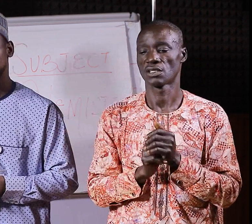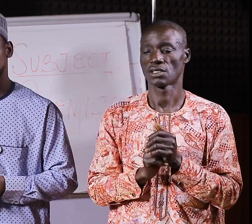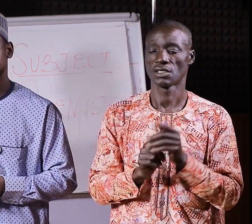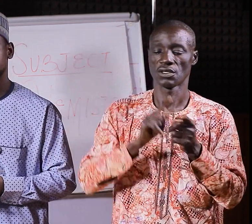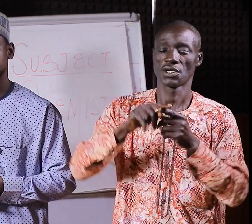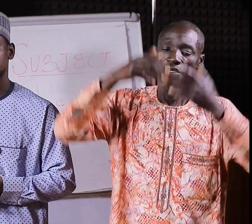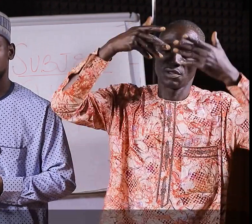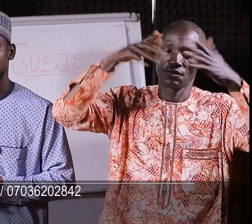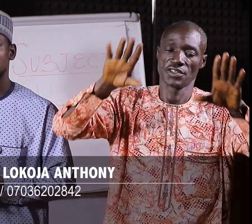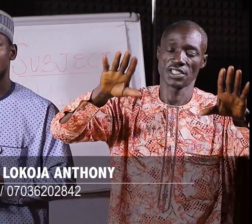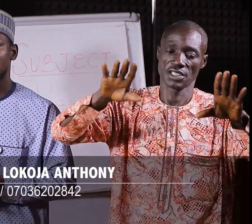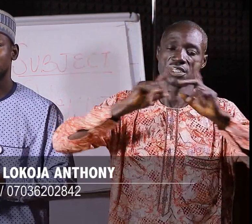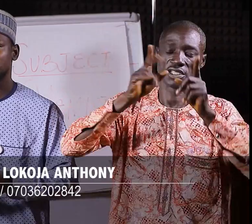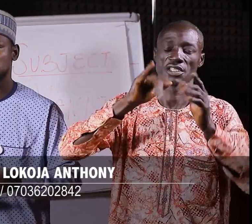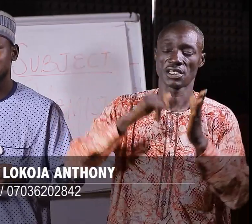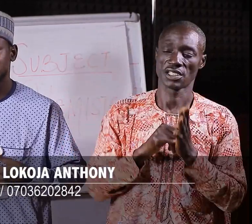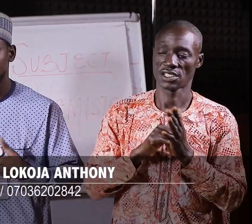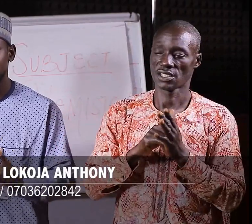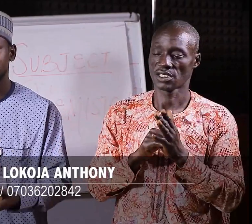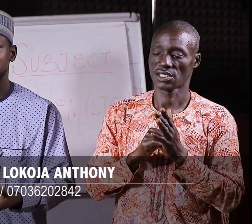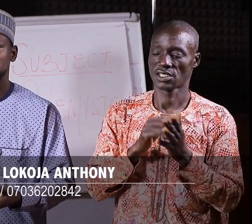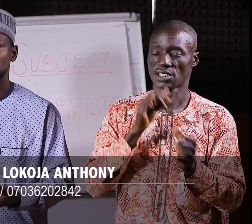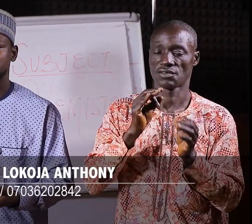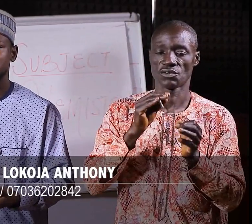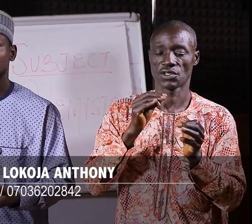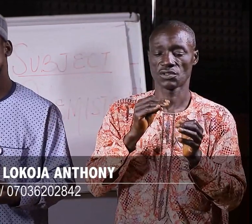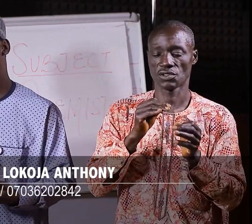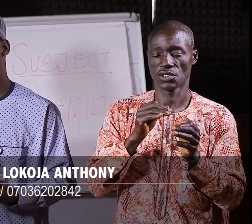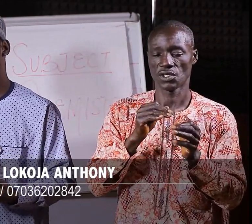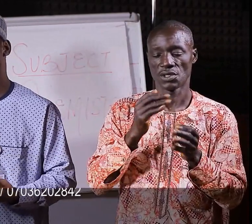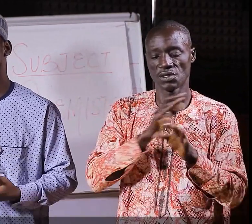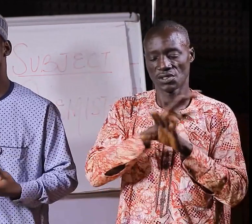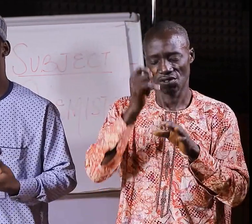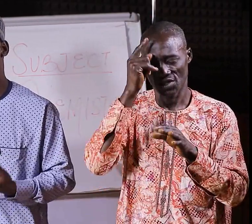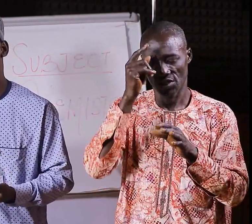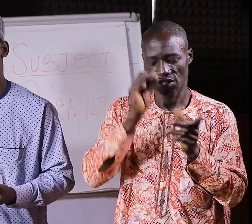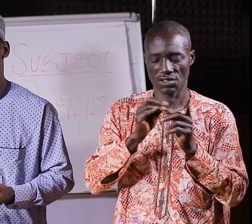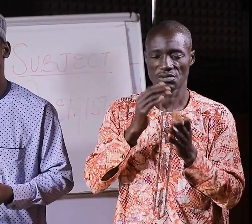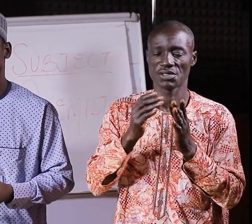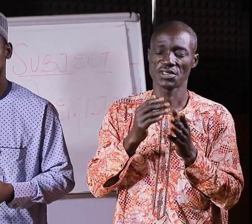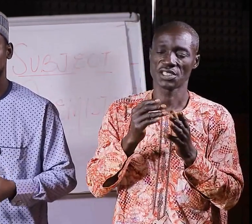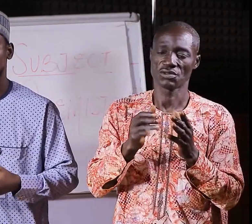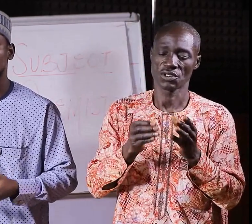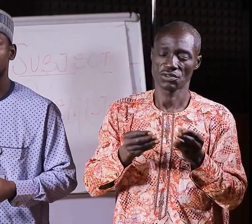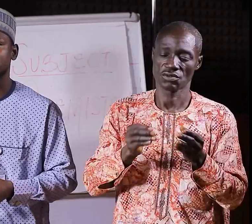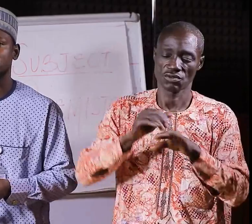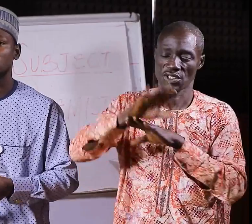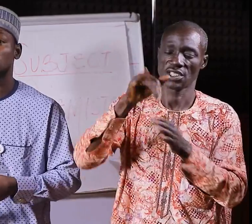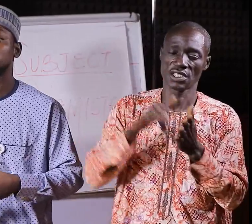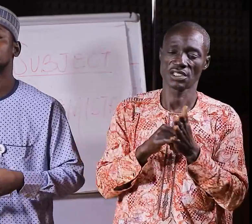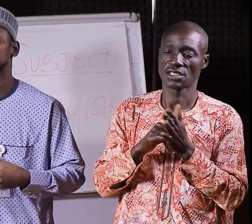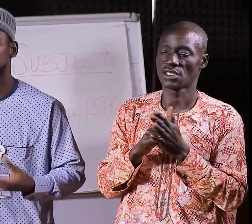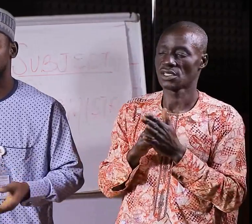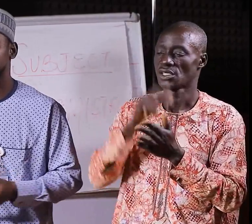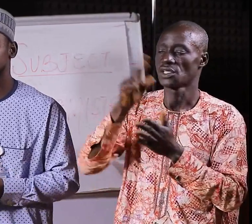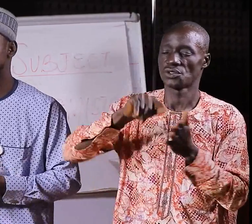you solve your questions, and then you have to submit it to us, or maybe you want further questions you want to ask, or for inquiry